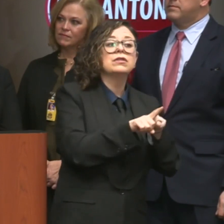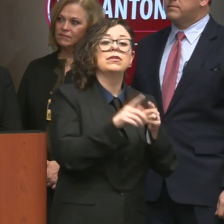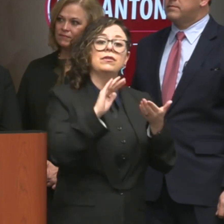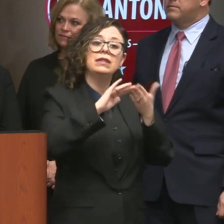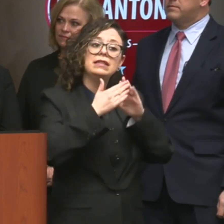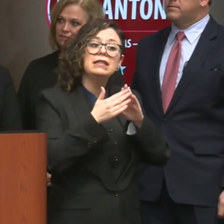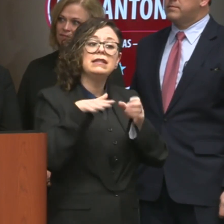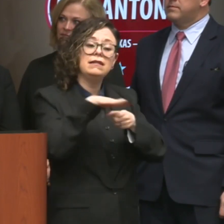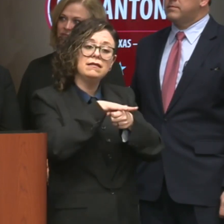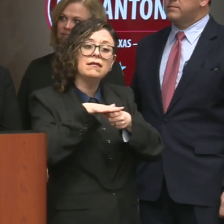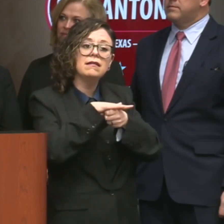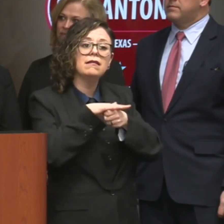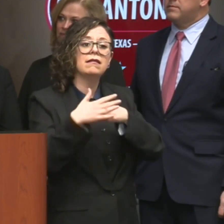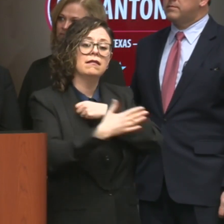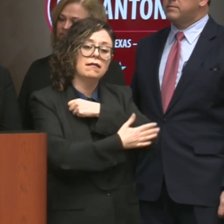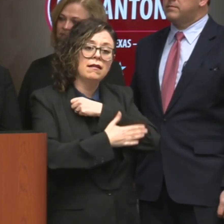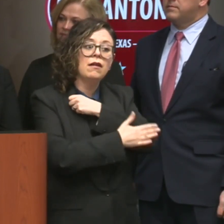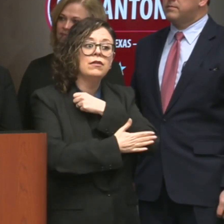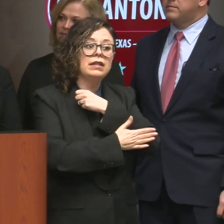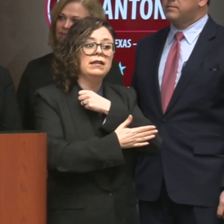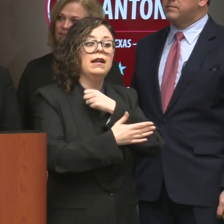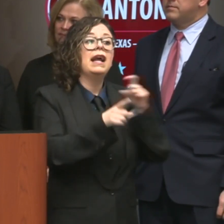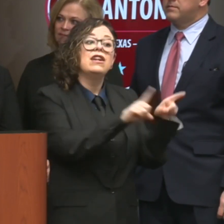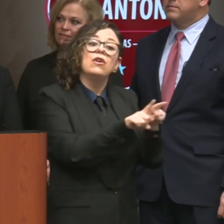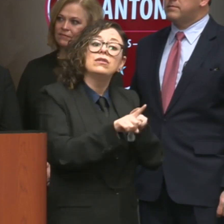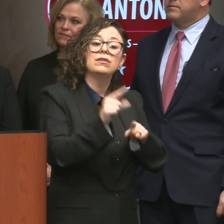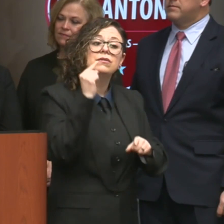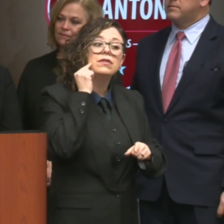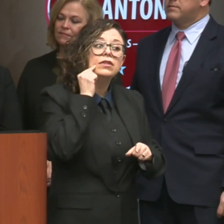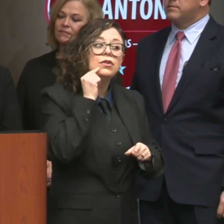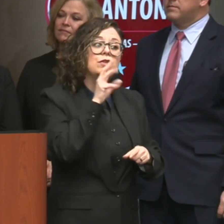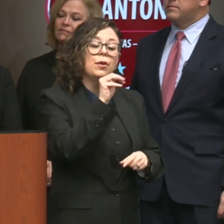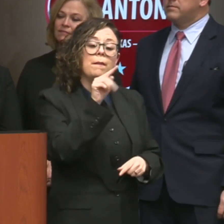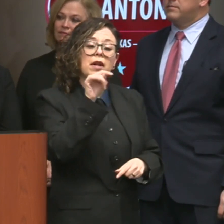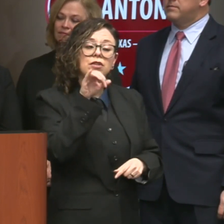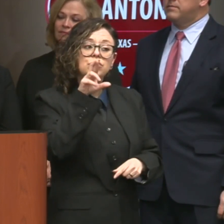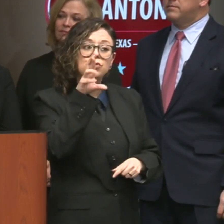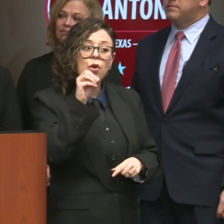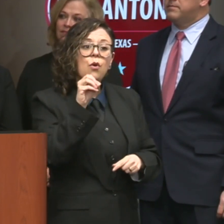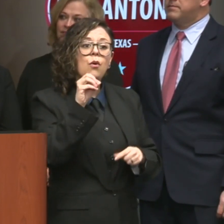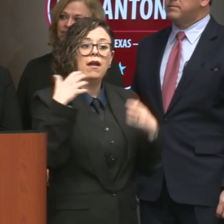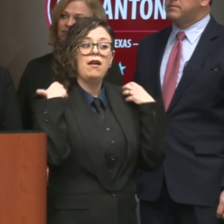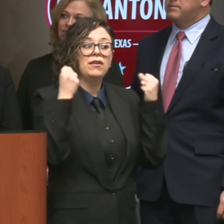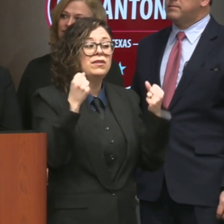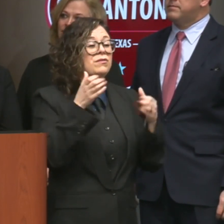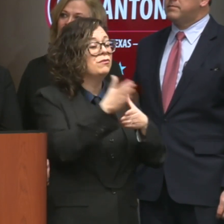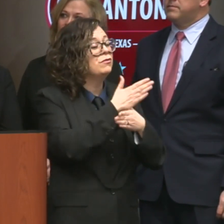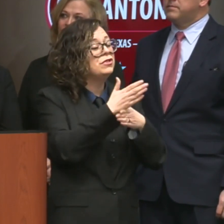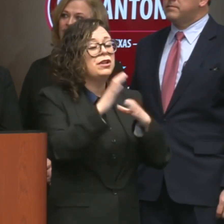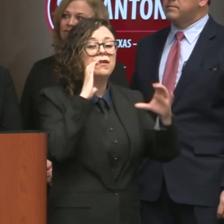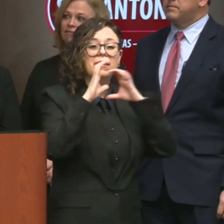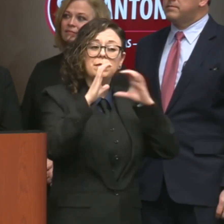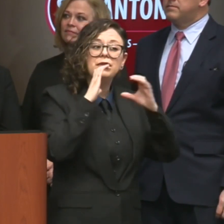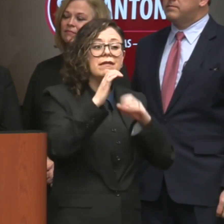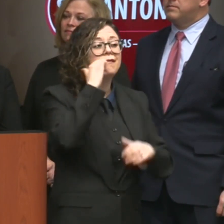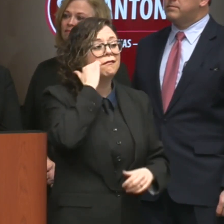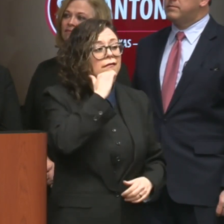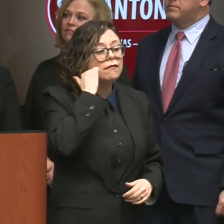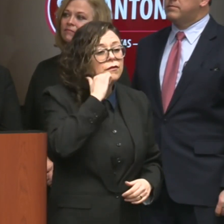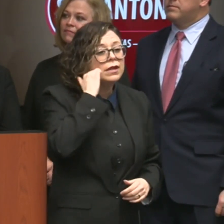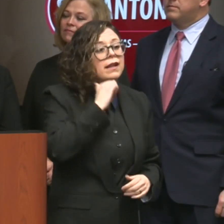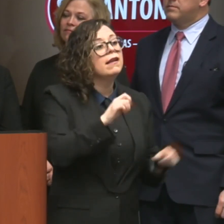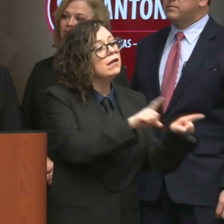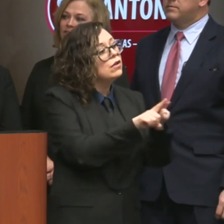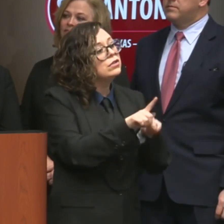health departments, including your San Antonio Metro Health Department here. We share information on a daily basis. We make sure that